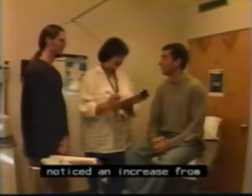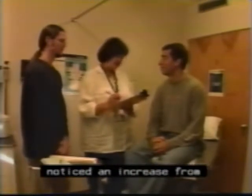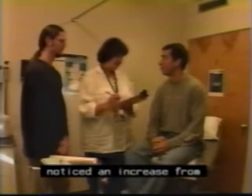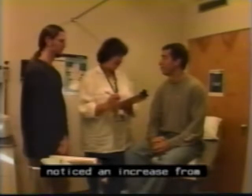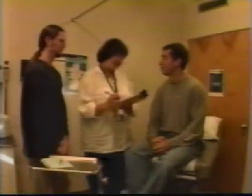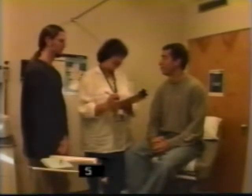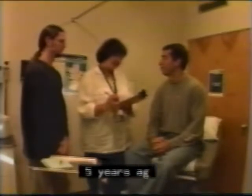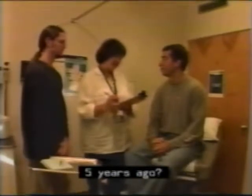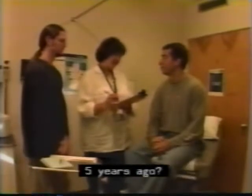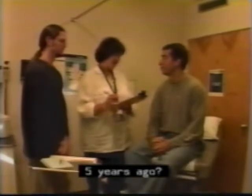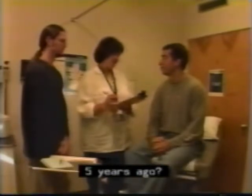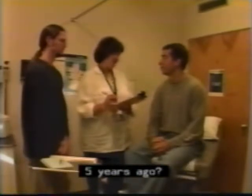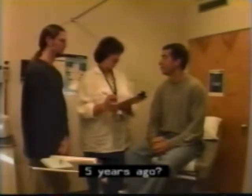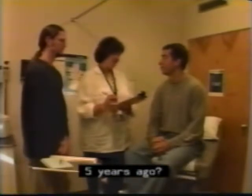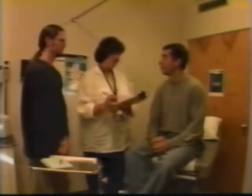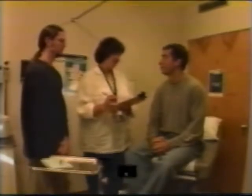copies from 5 years ago.